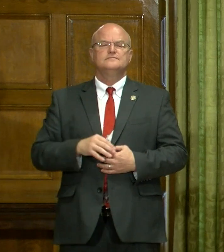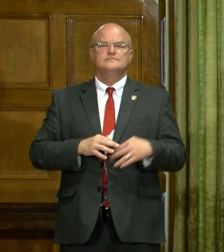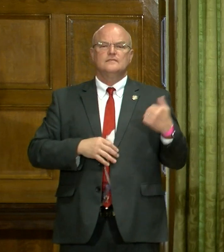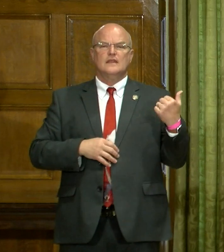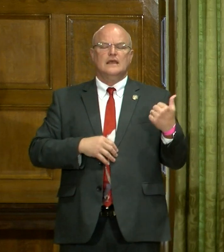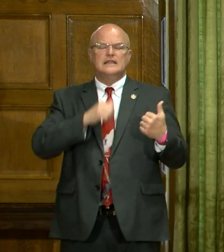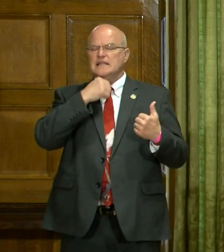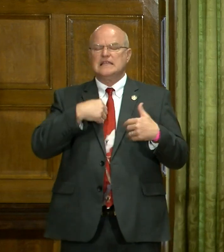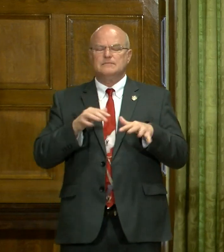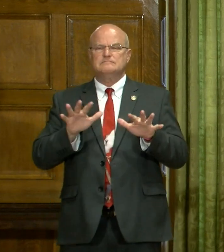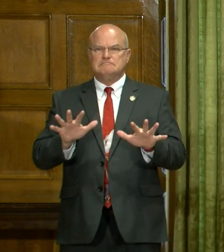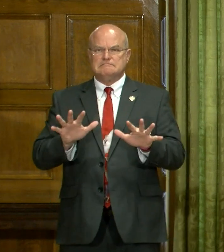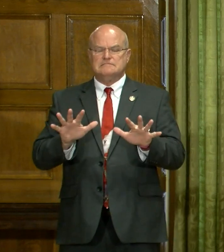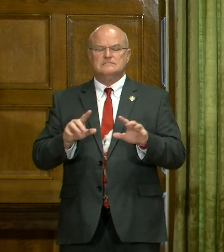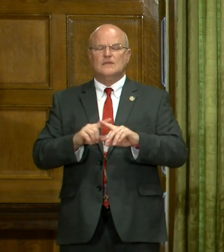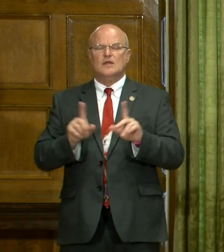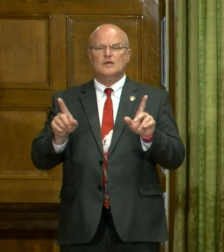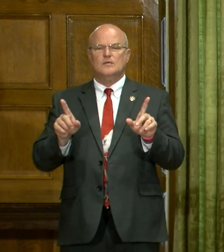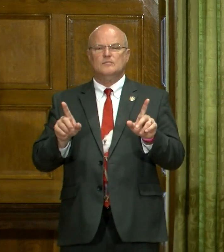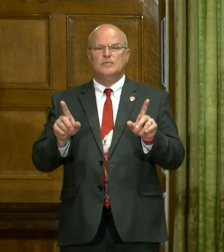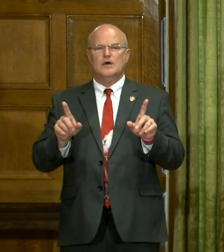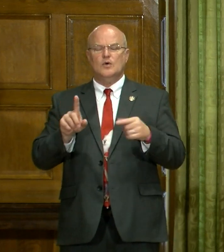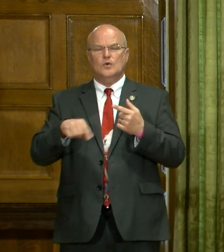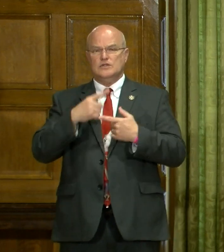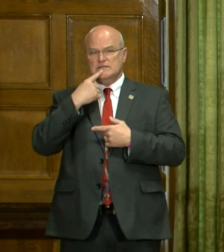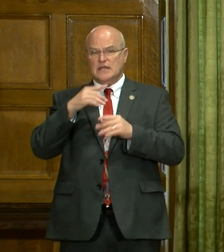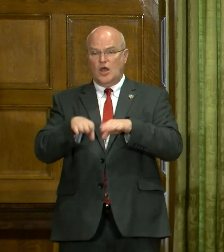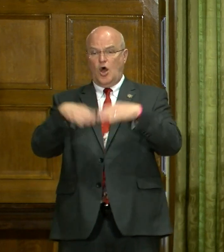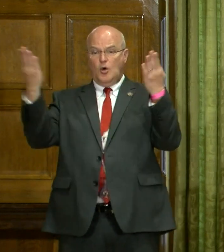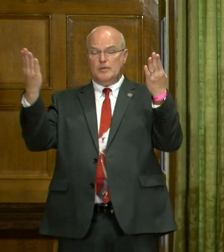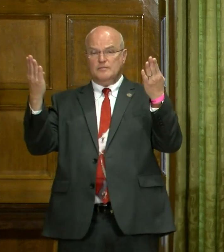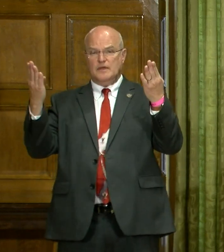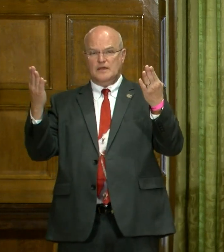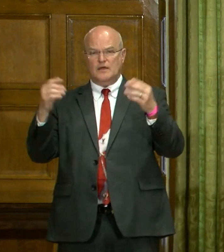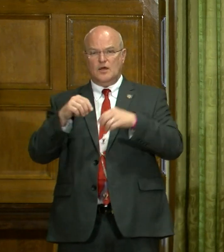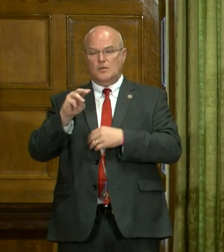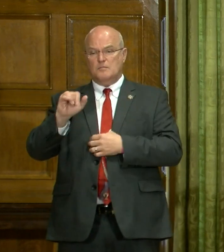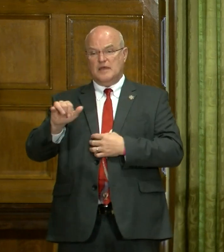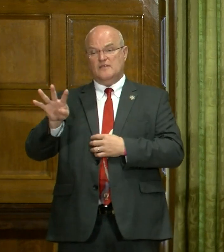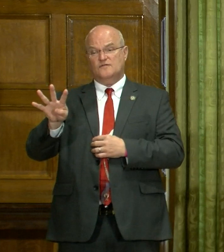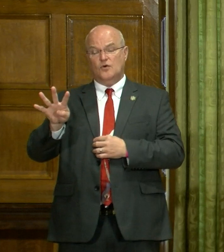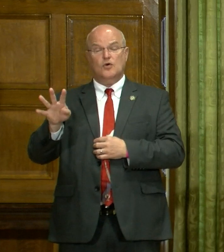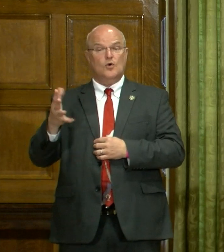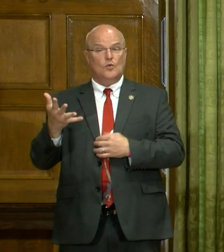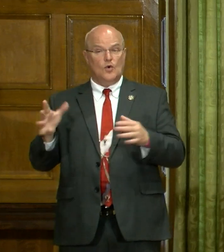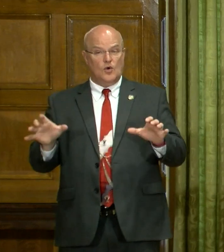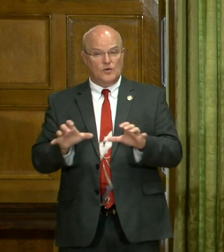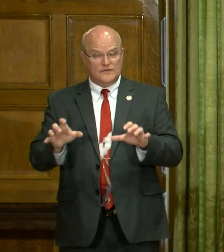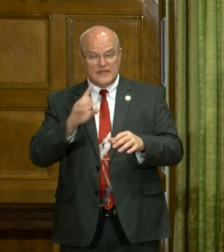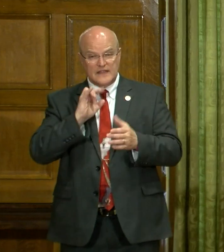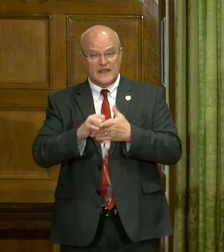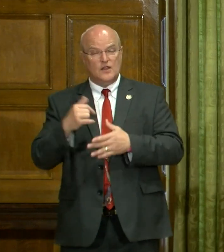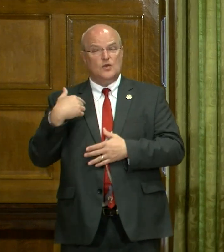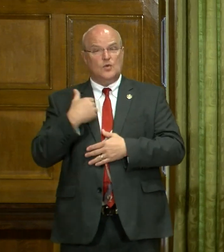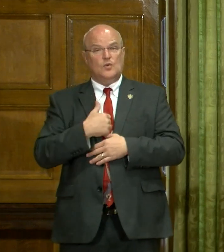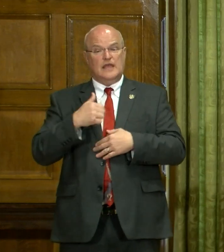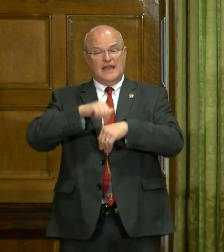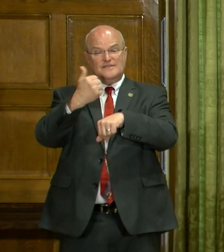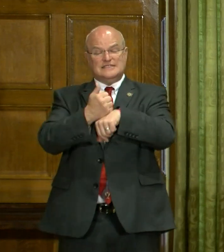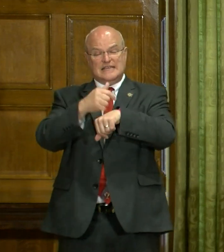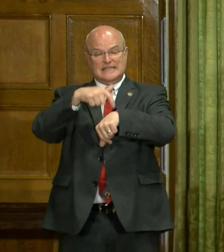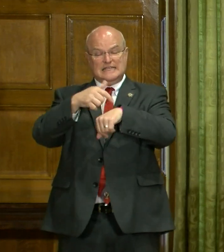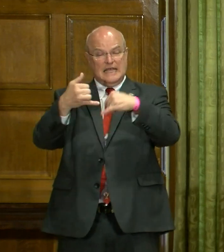It doesn't give me a pause at when you say open things back up on May 4th. Now what we've done is that we have